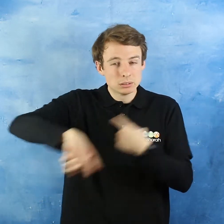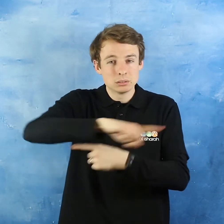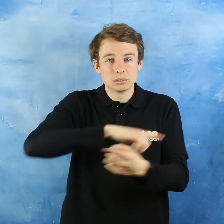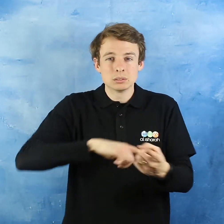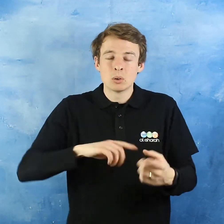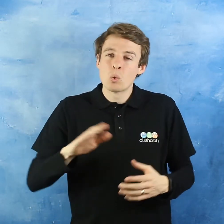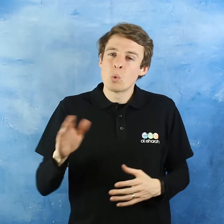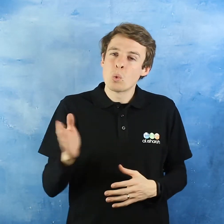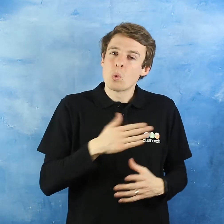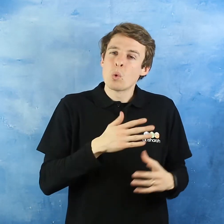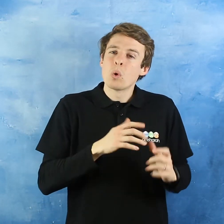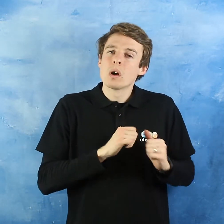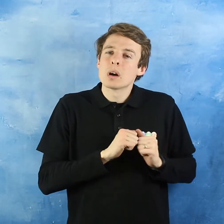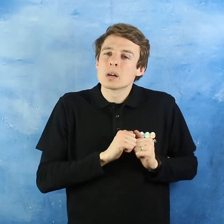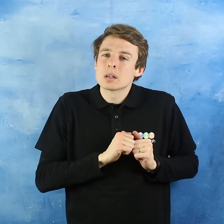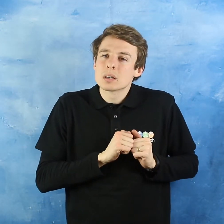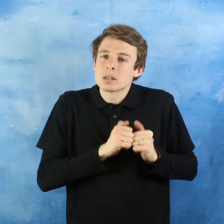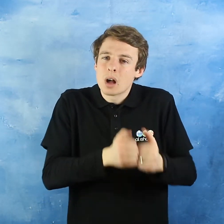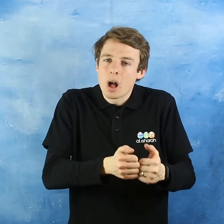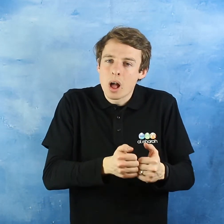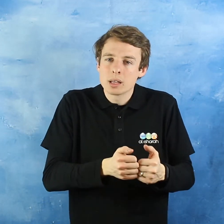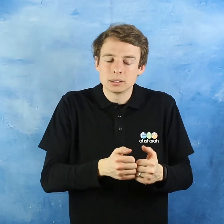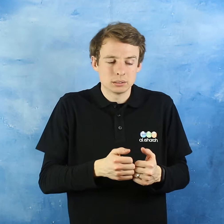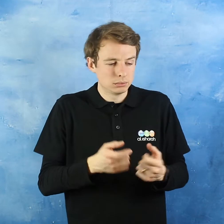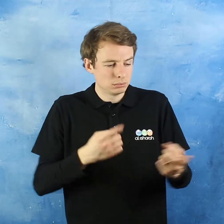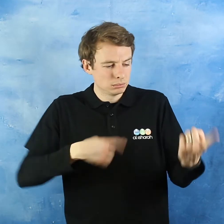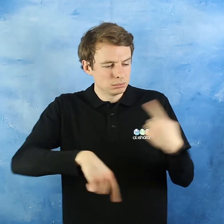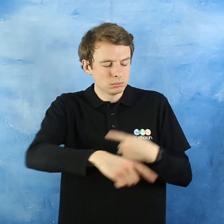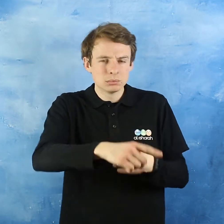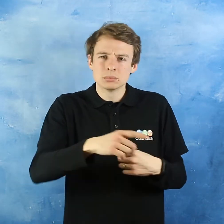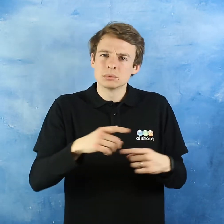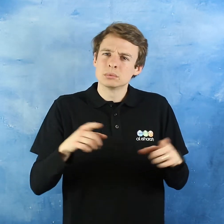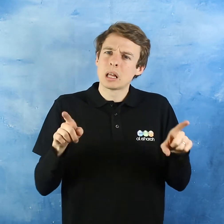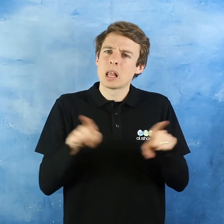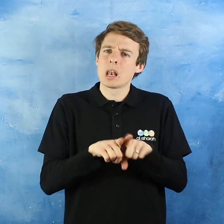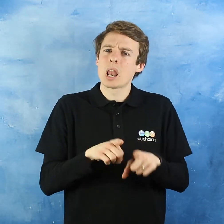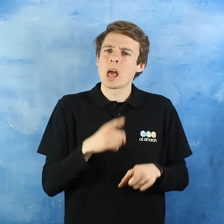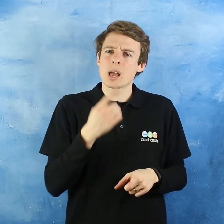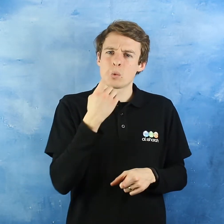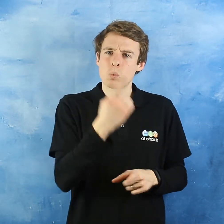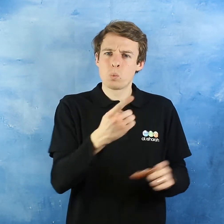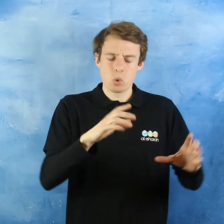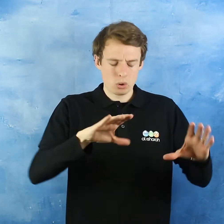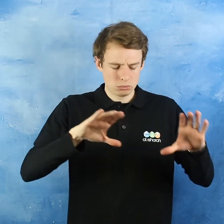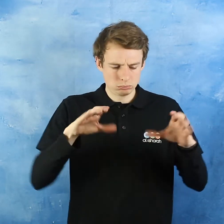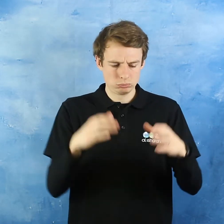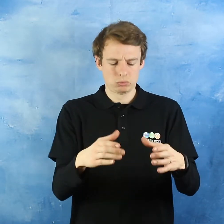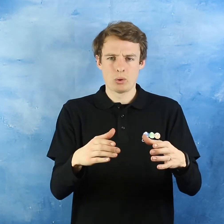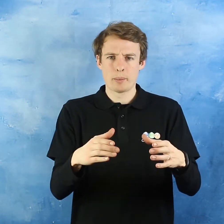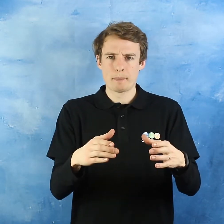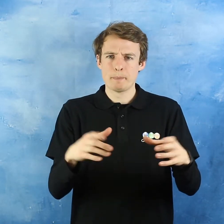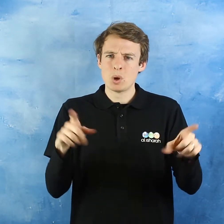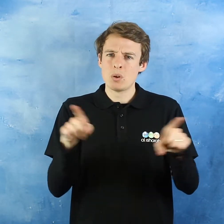body. When one of the limbs suffers, the whole body responds to it with wakefulness and